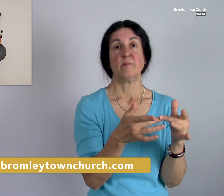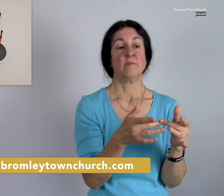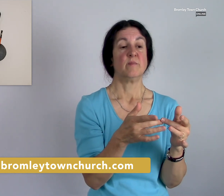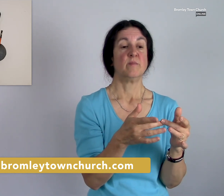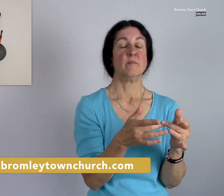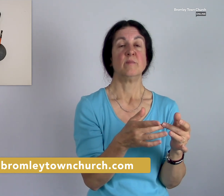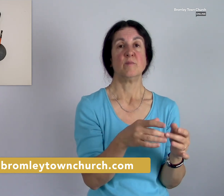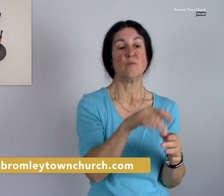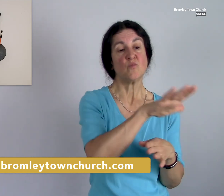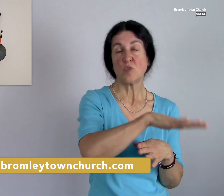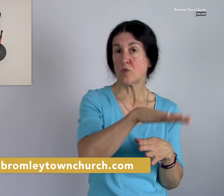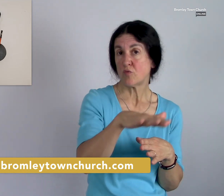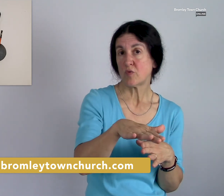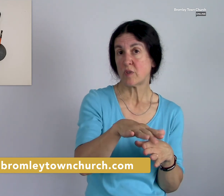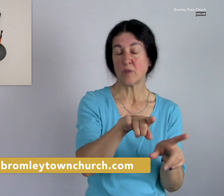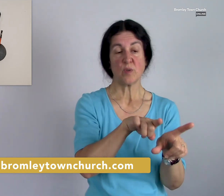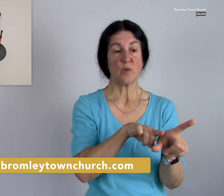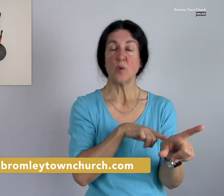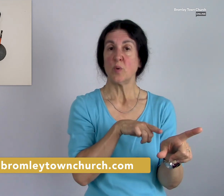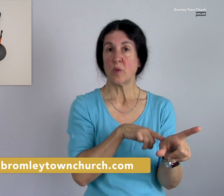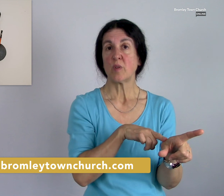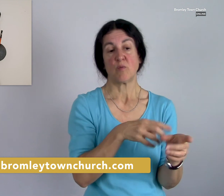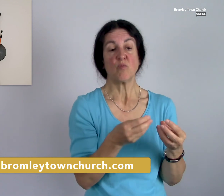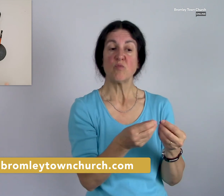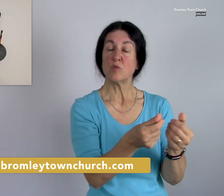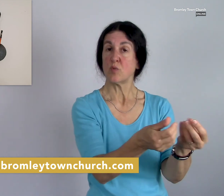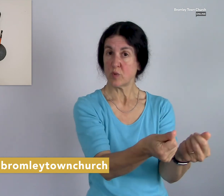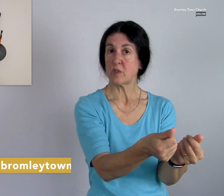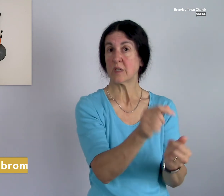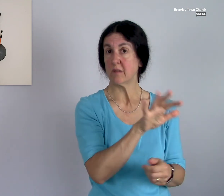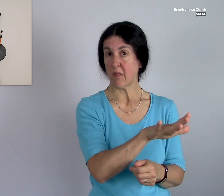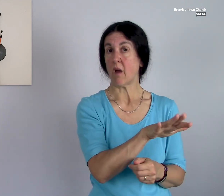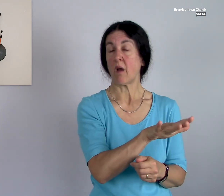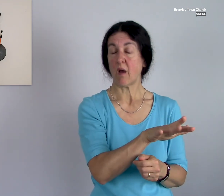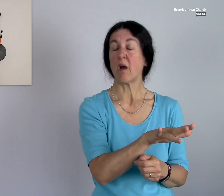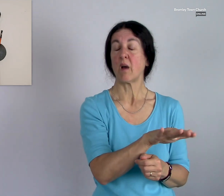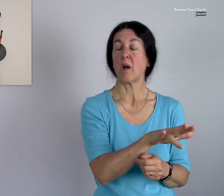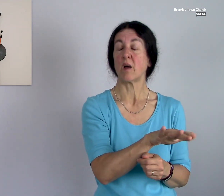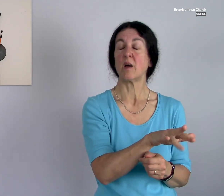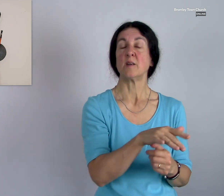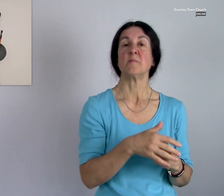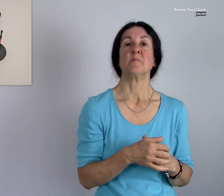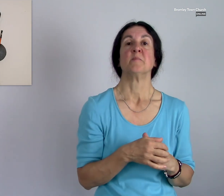www.bromleytownchurch.com, especially for the BTC Kids and the BTC Foundation. There's material on